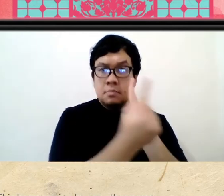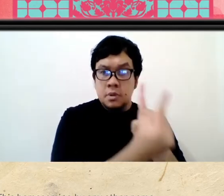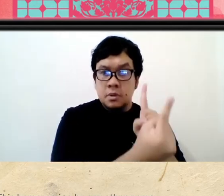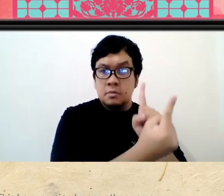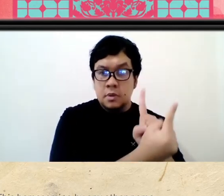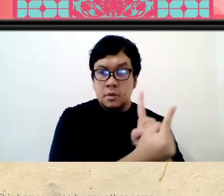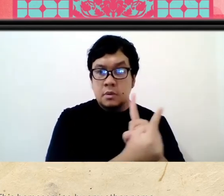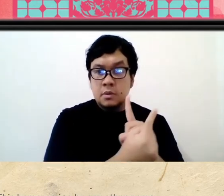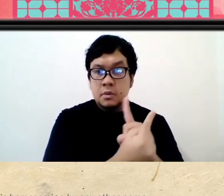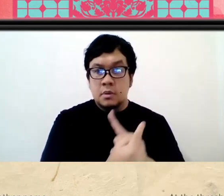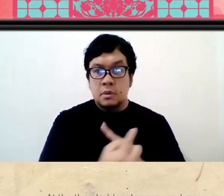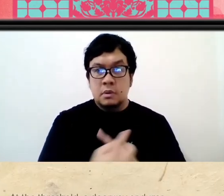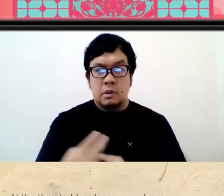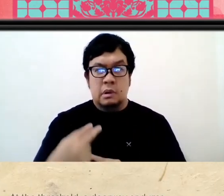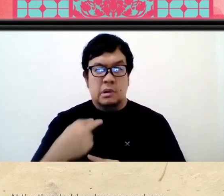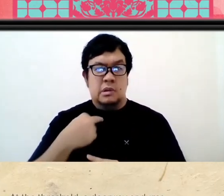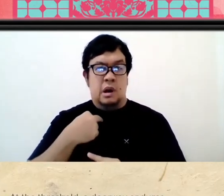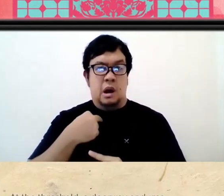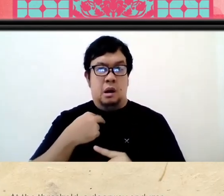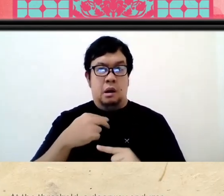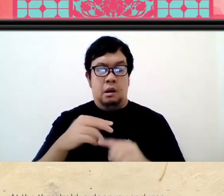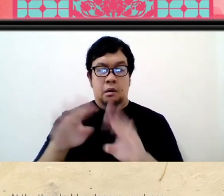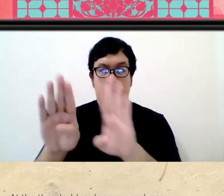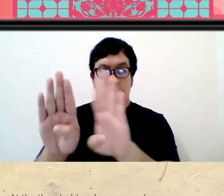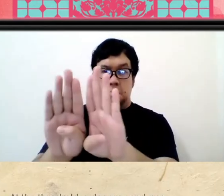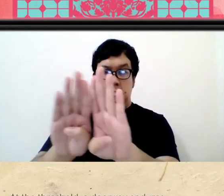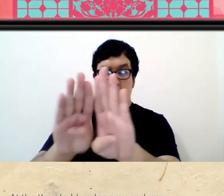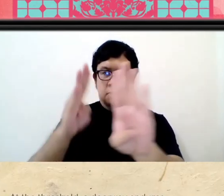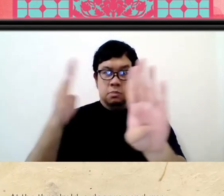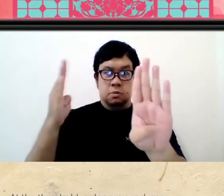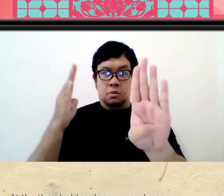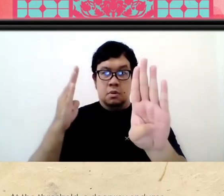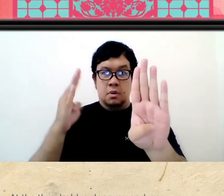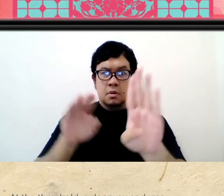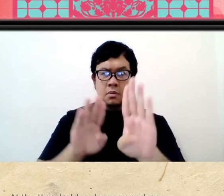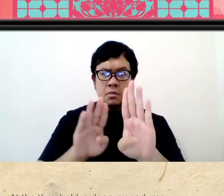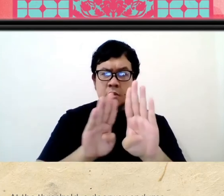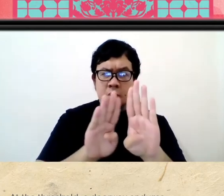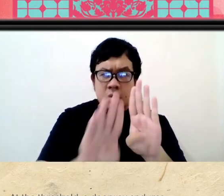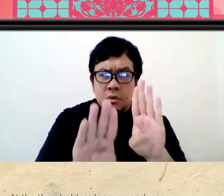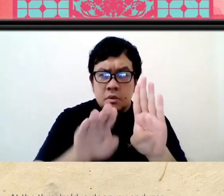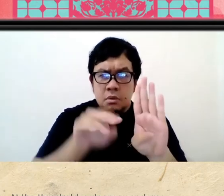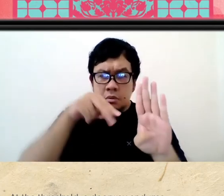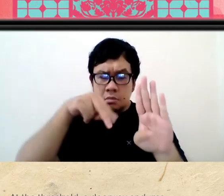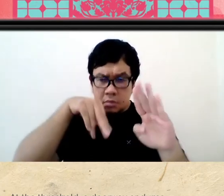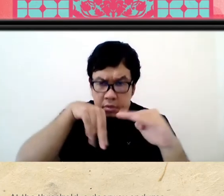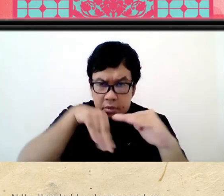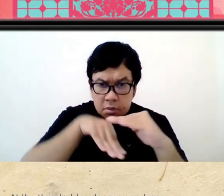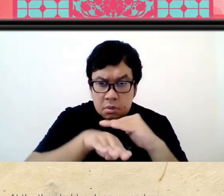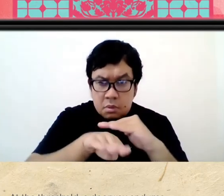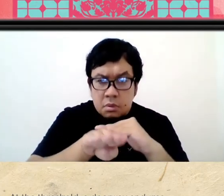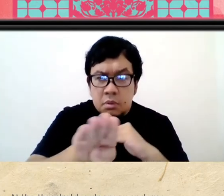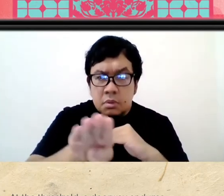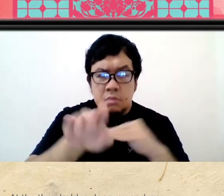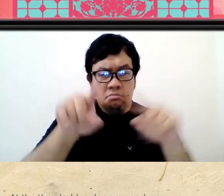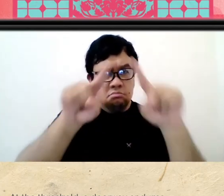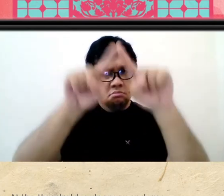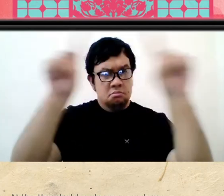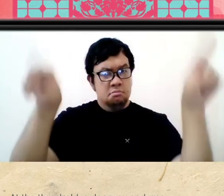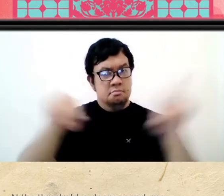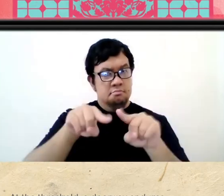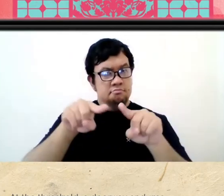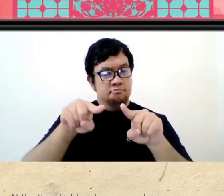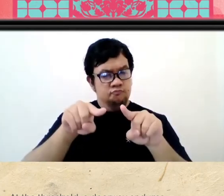door. At the threshold, a doorway endures what must be allowed. A siren is